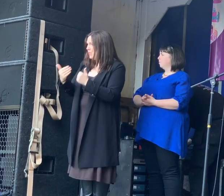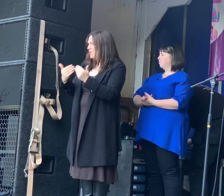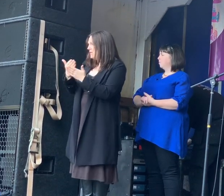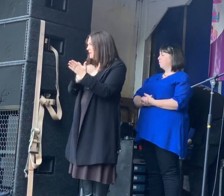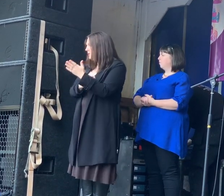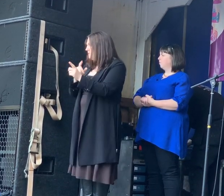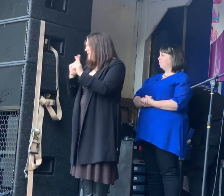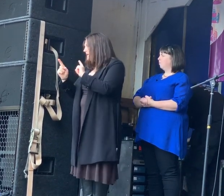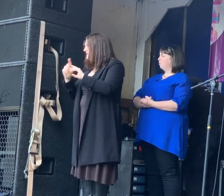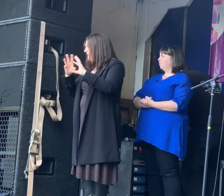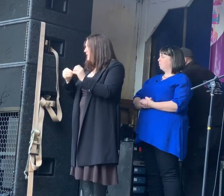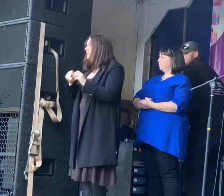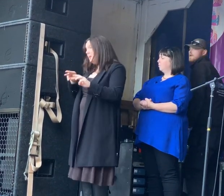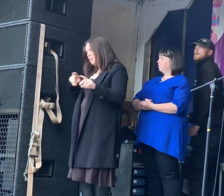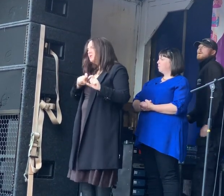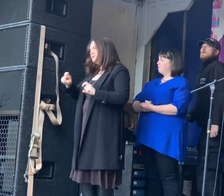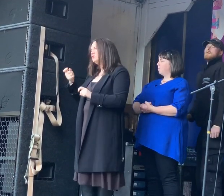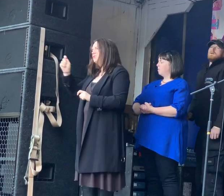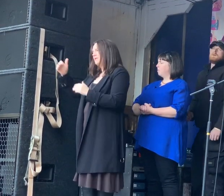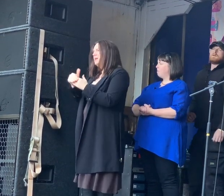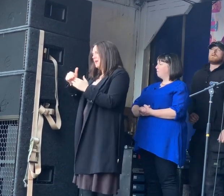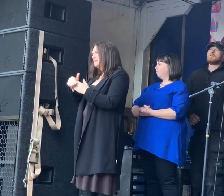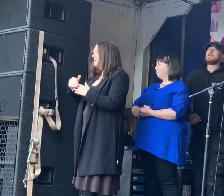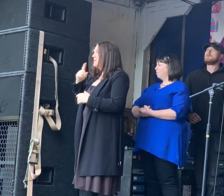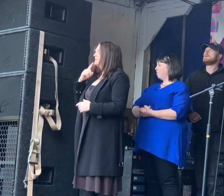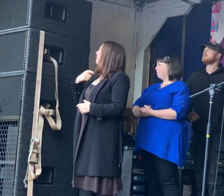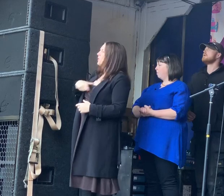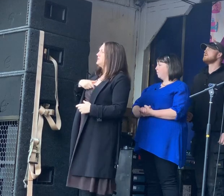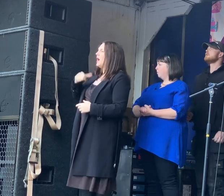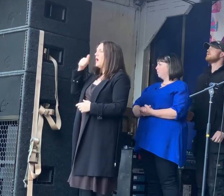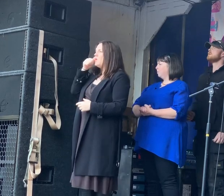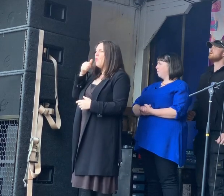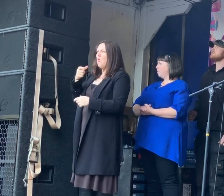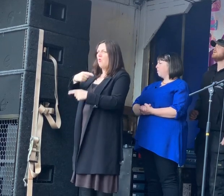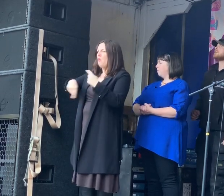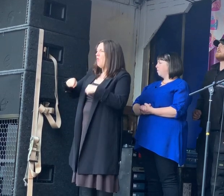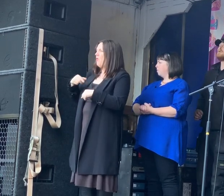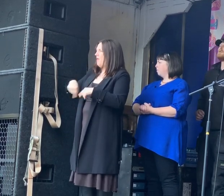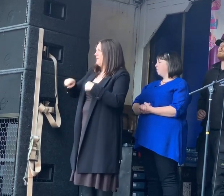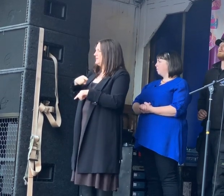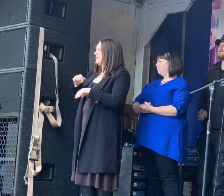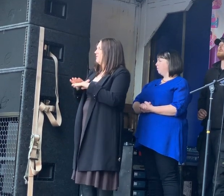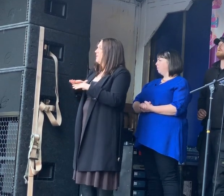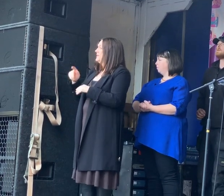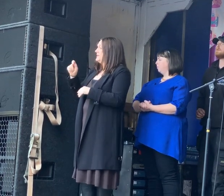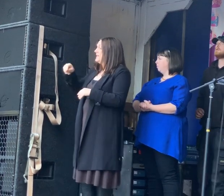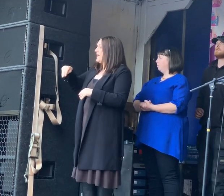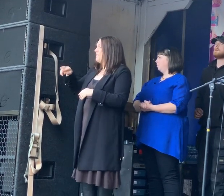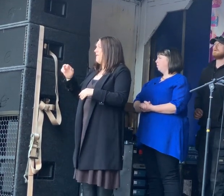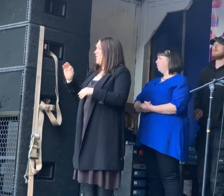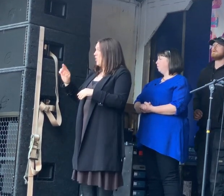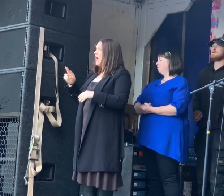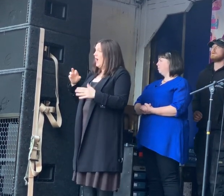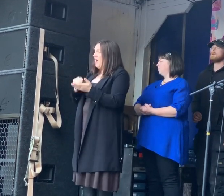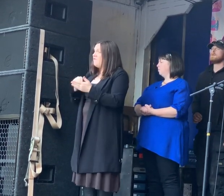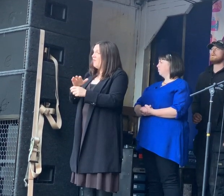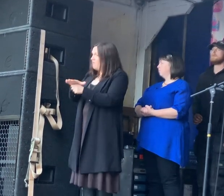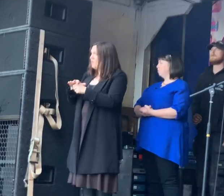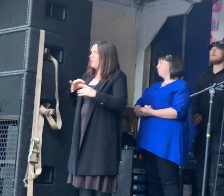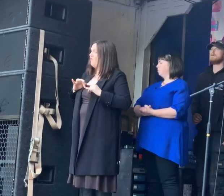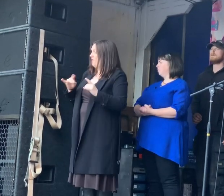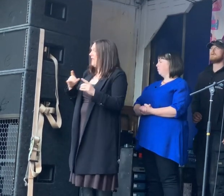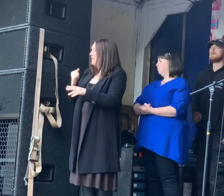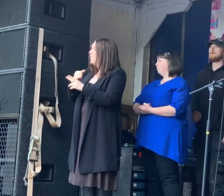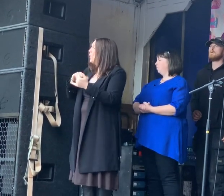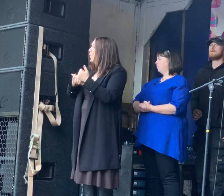travelling and all of that, but I personally, and I know all of us in TFMR, have full faith in Simon Harris that he will